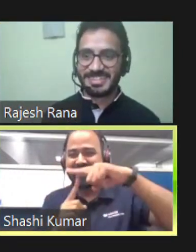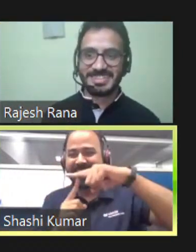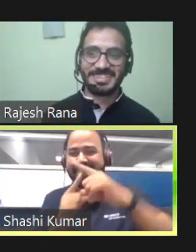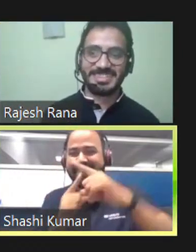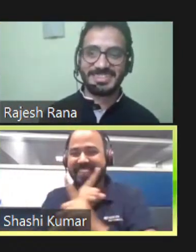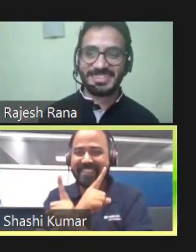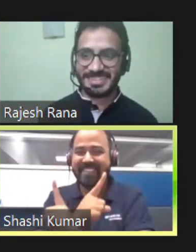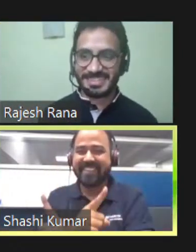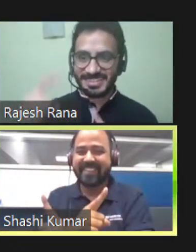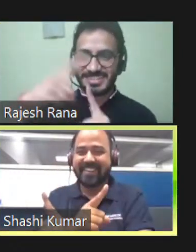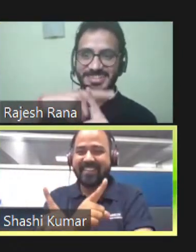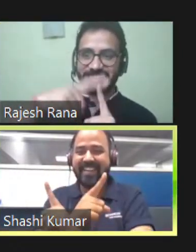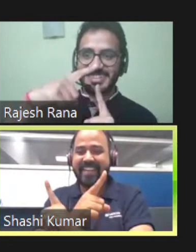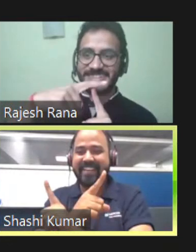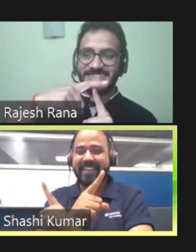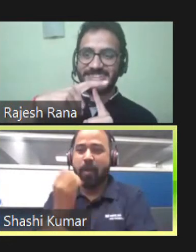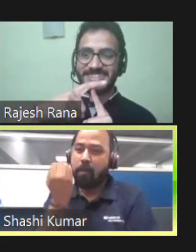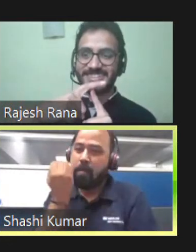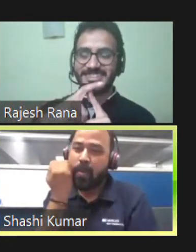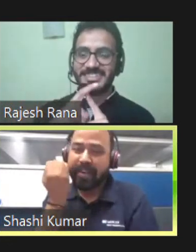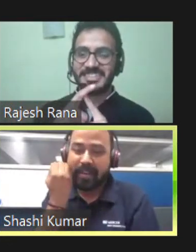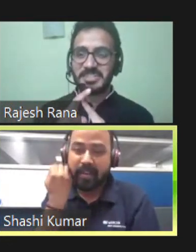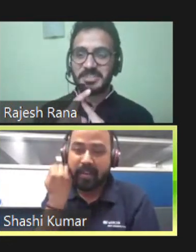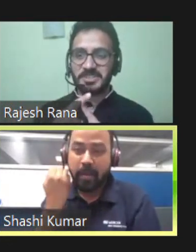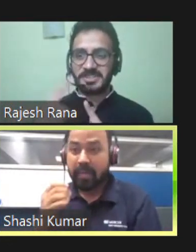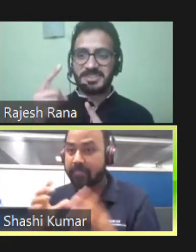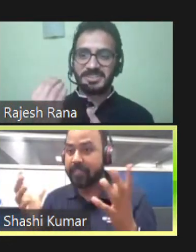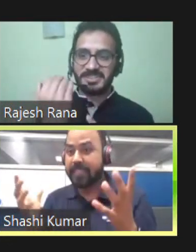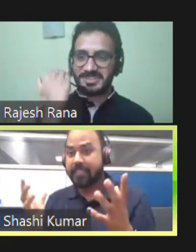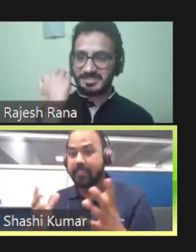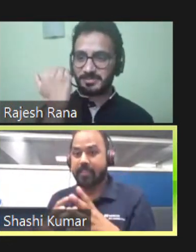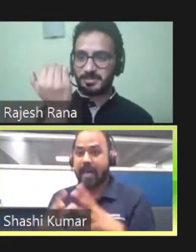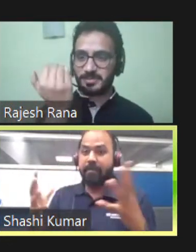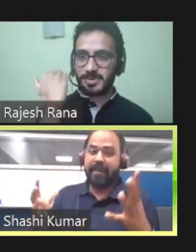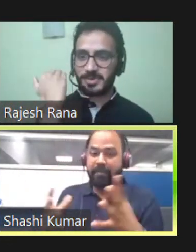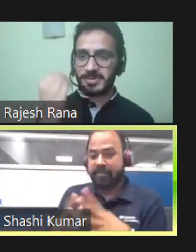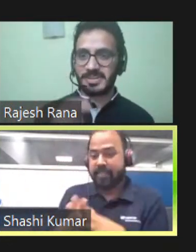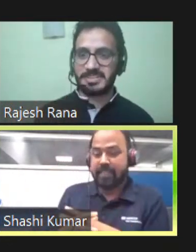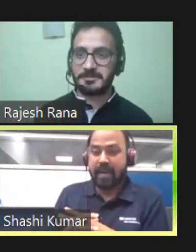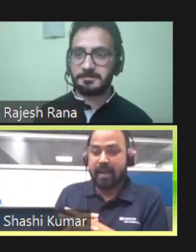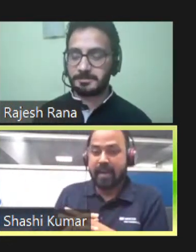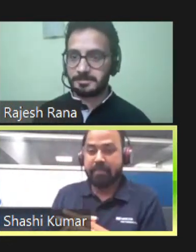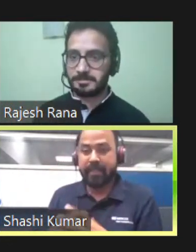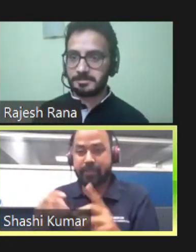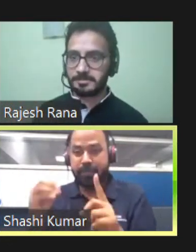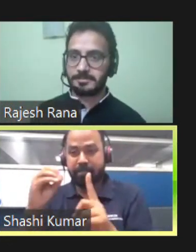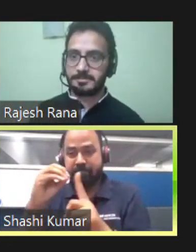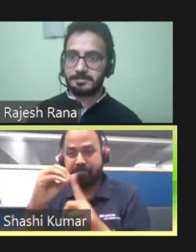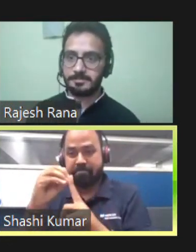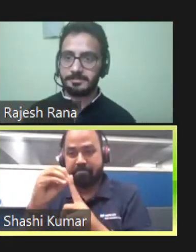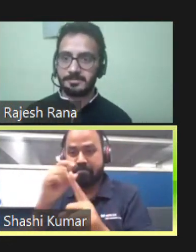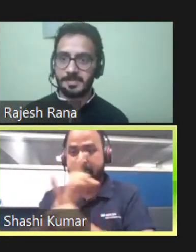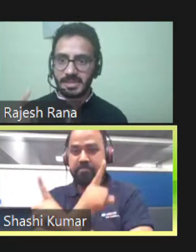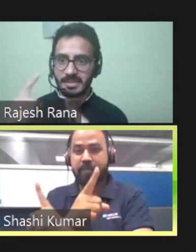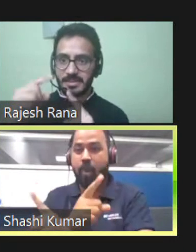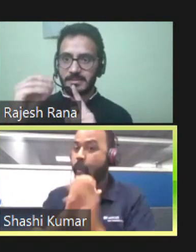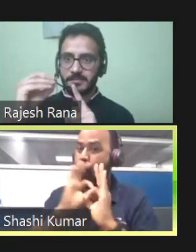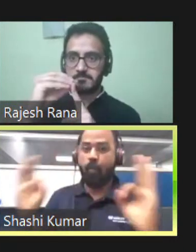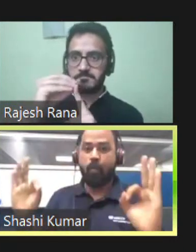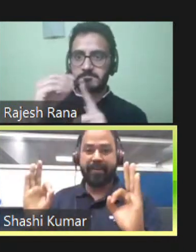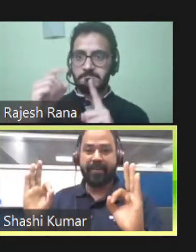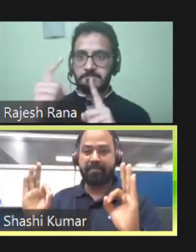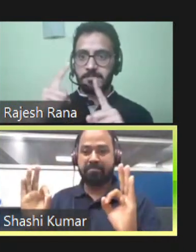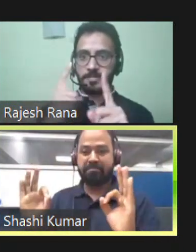So, right? Boring. But if teacher is happening, professor is happening, so,